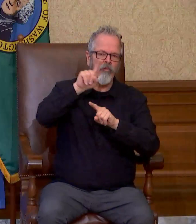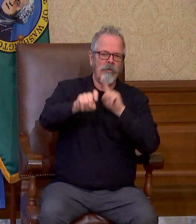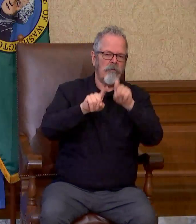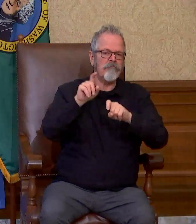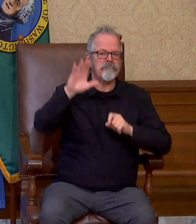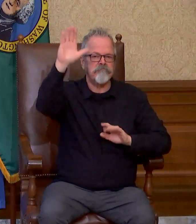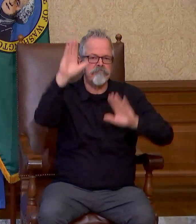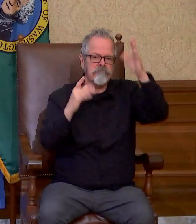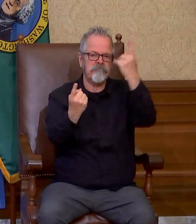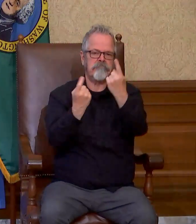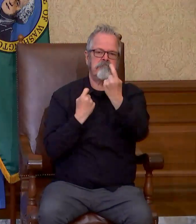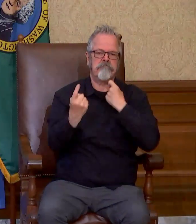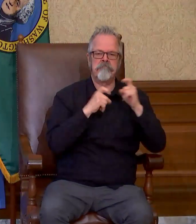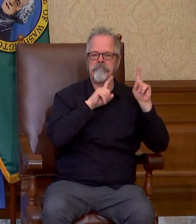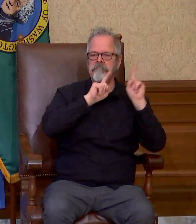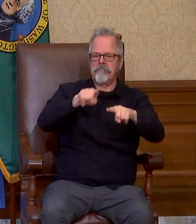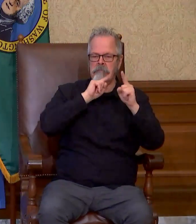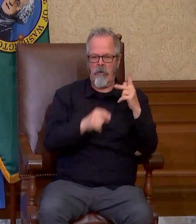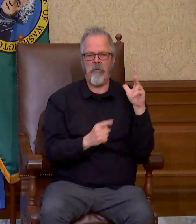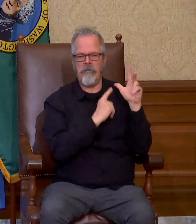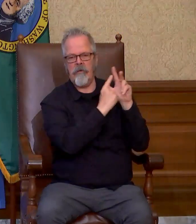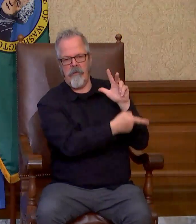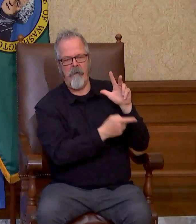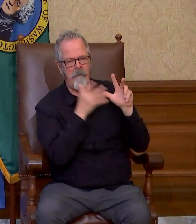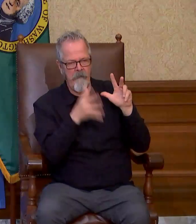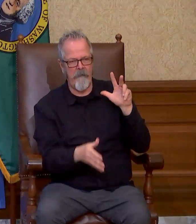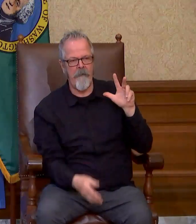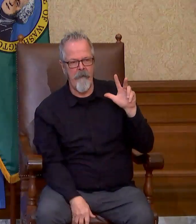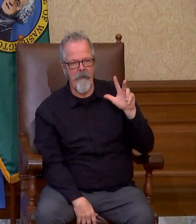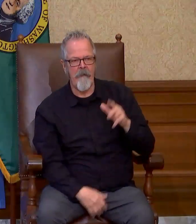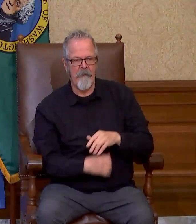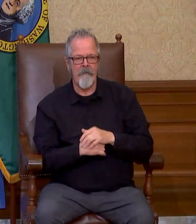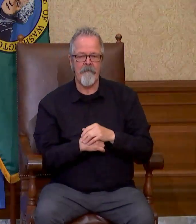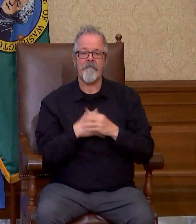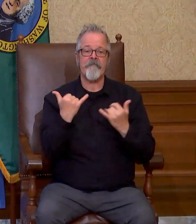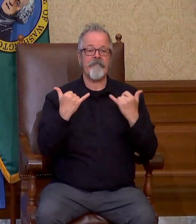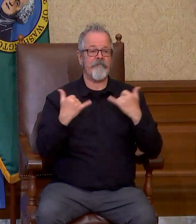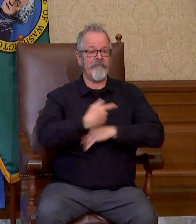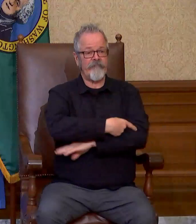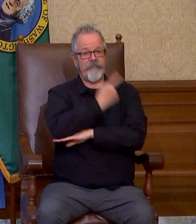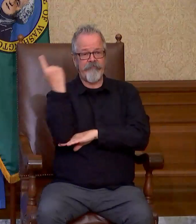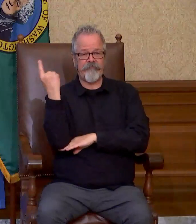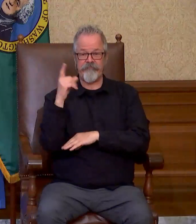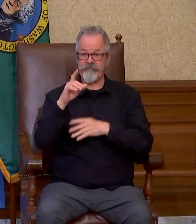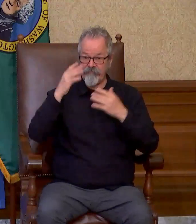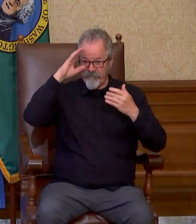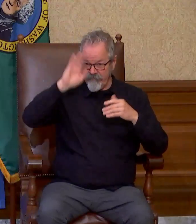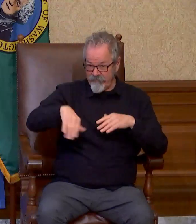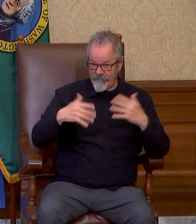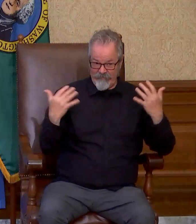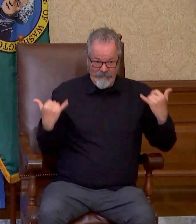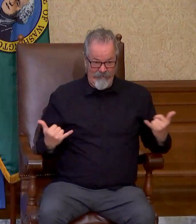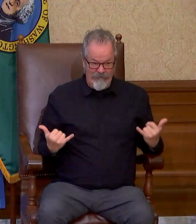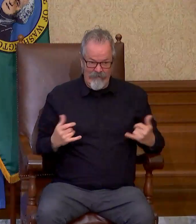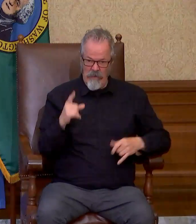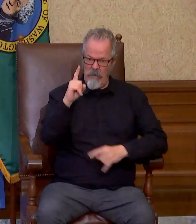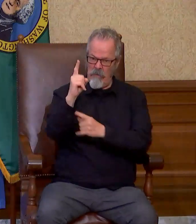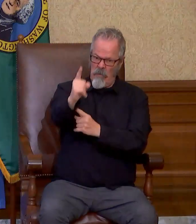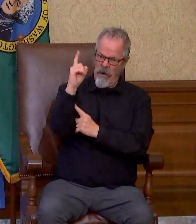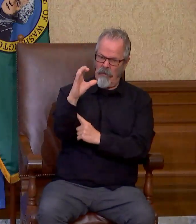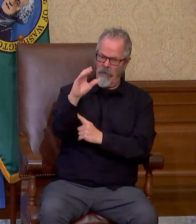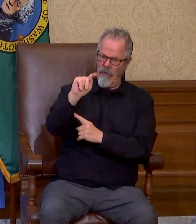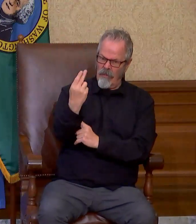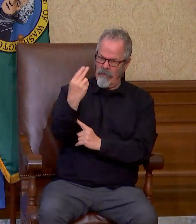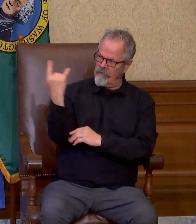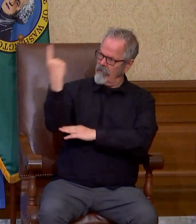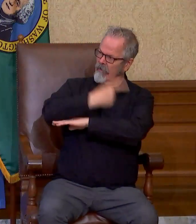identified in our state. And we know our statewide community has changed greatly in weighs large and small. And I